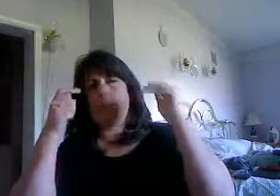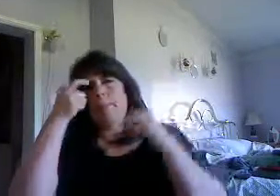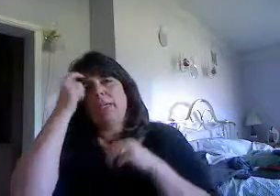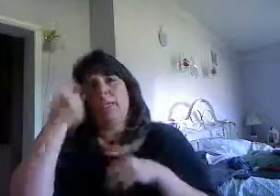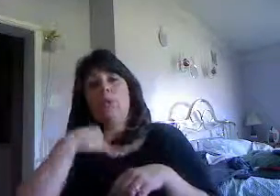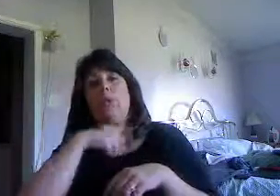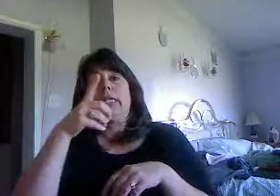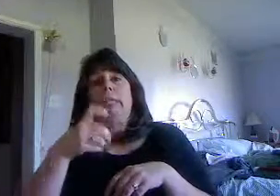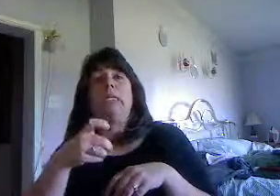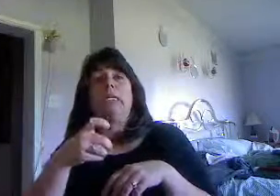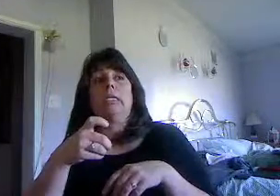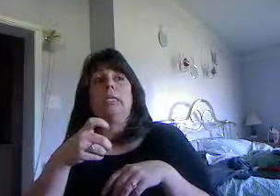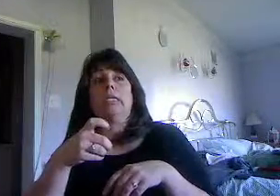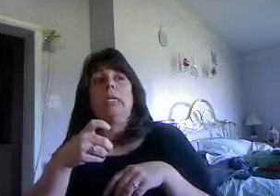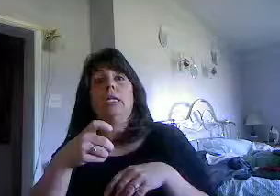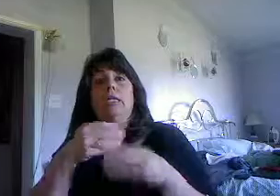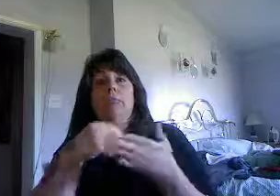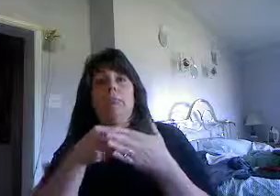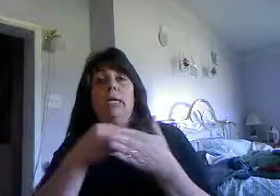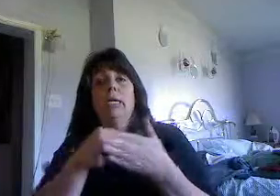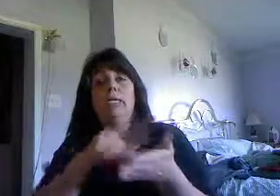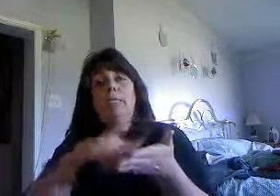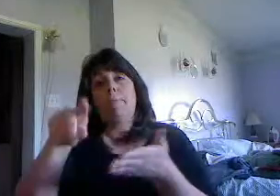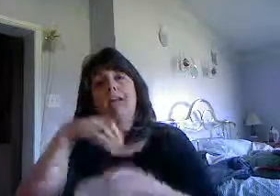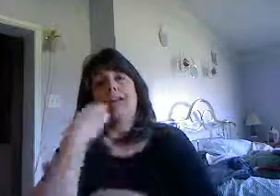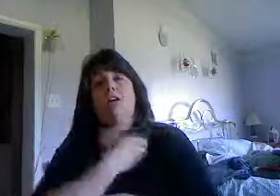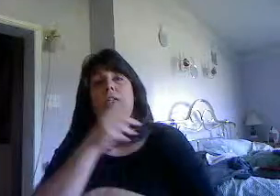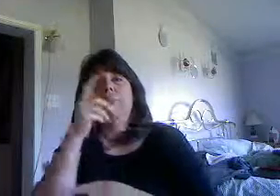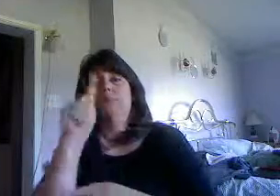As the tax base is eroded, central city governments